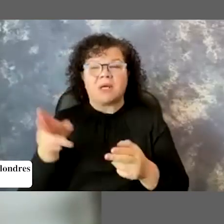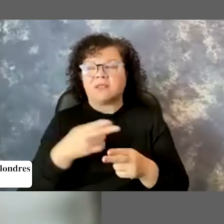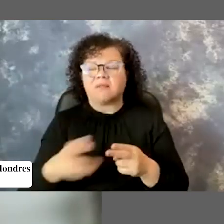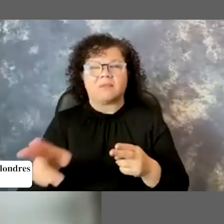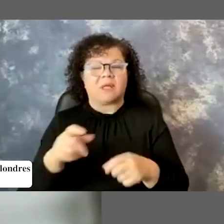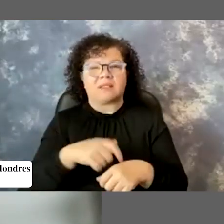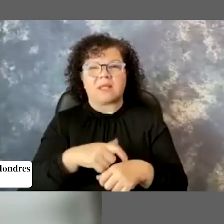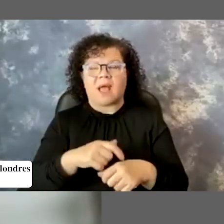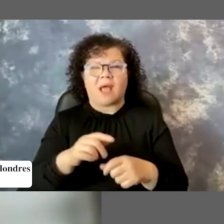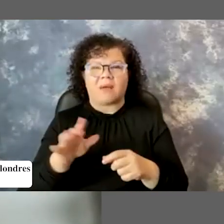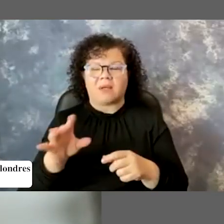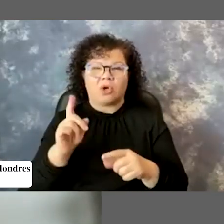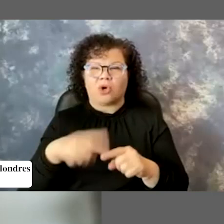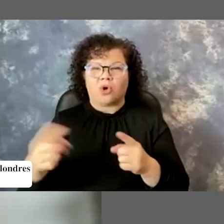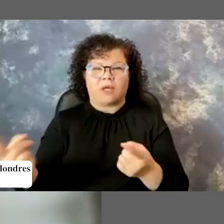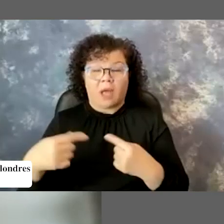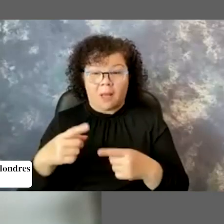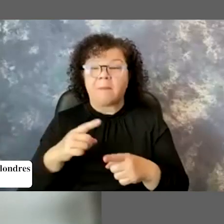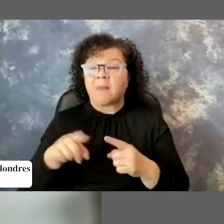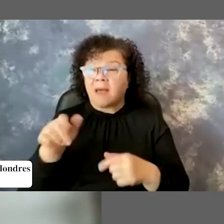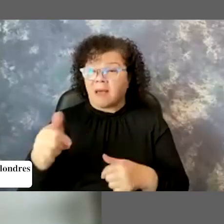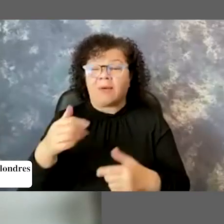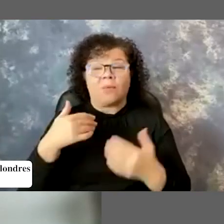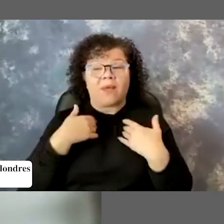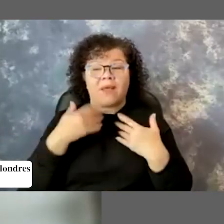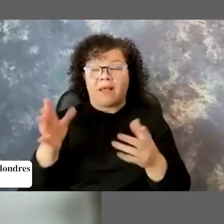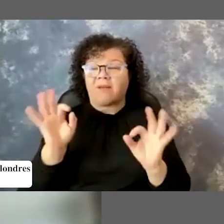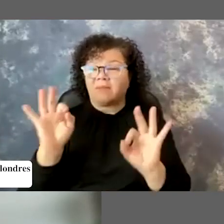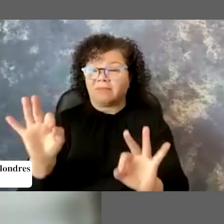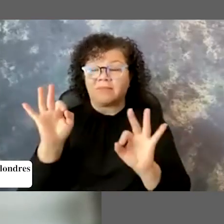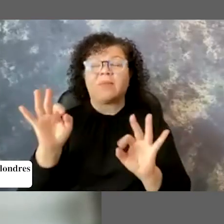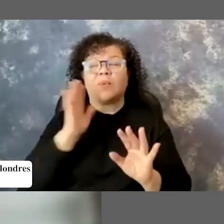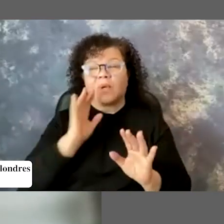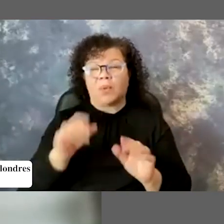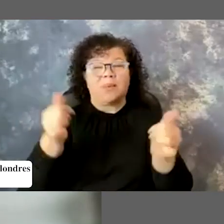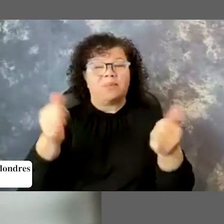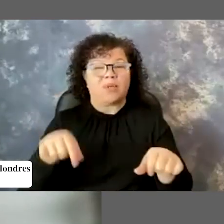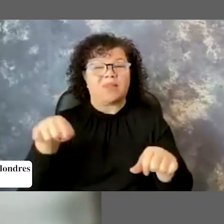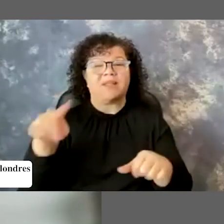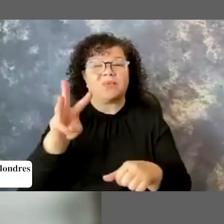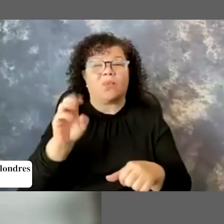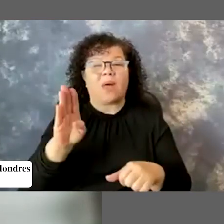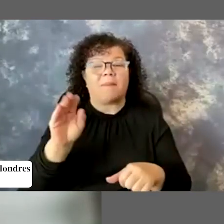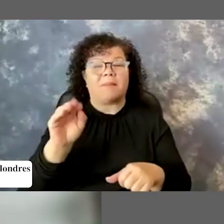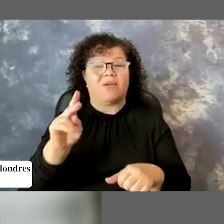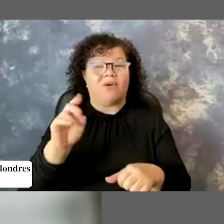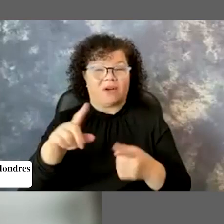to attend the webinar, and we've got you covered. We will be posting this webinar to the